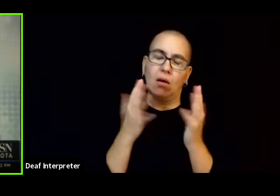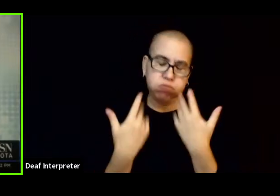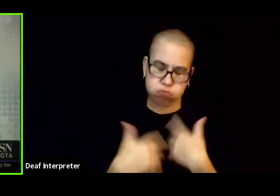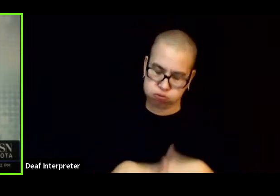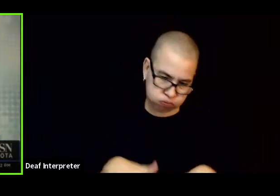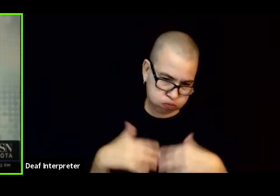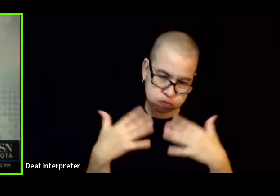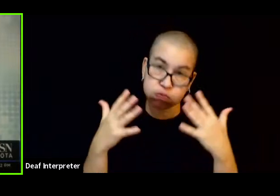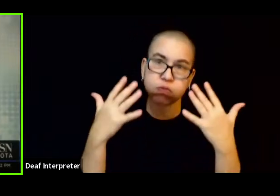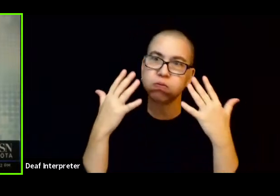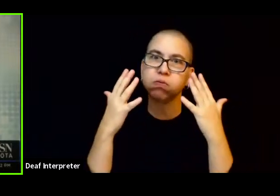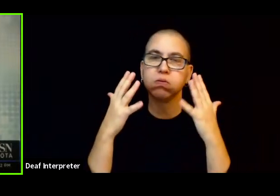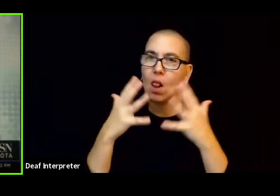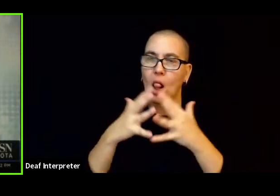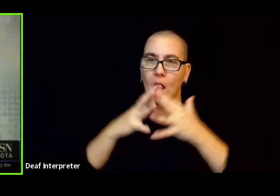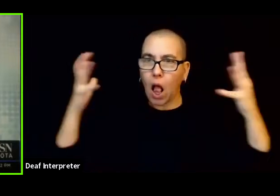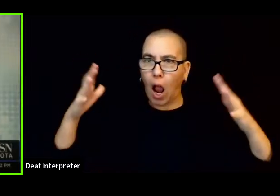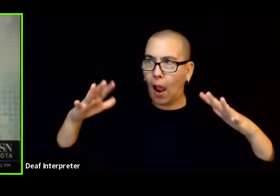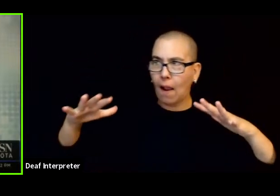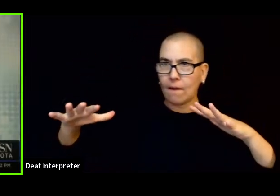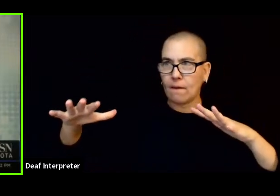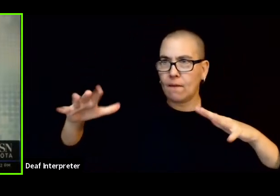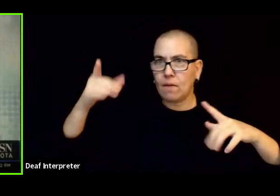reprioritized, some staff who